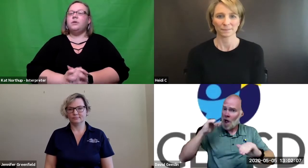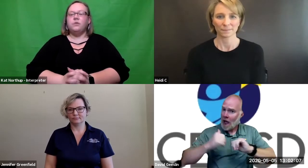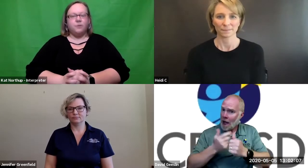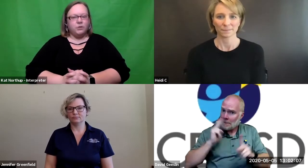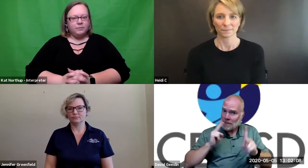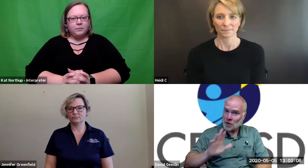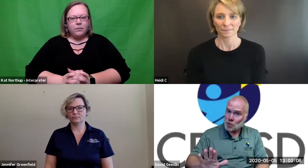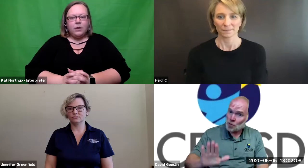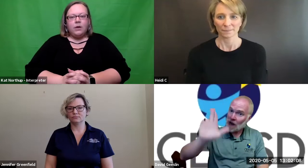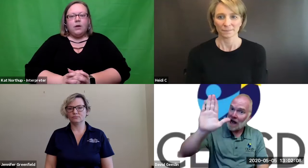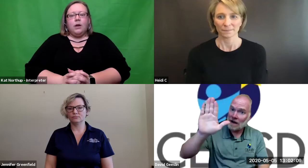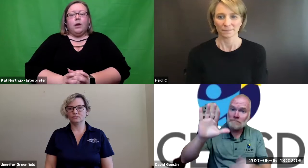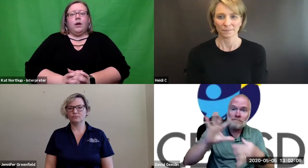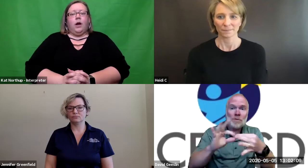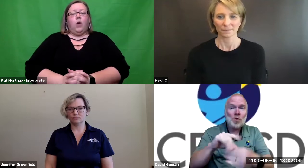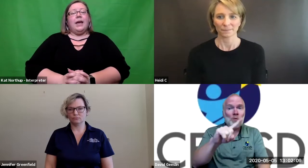Beautiful.